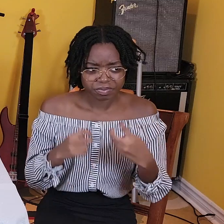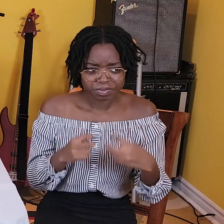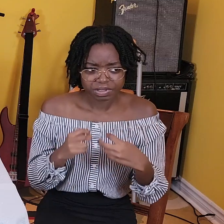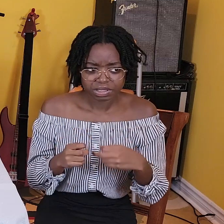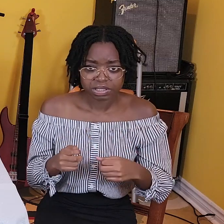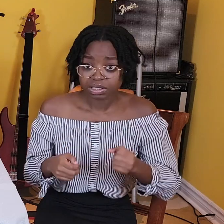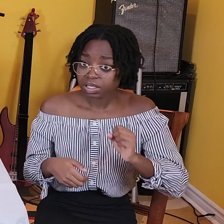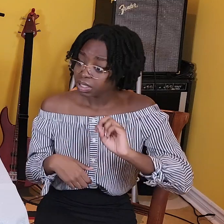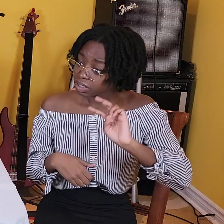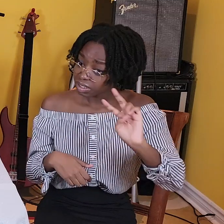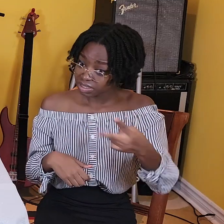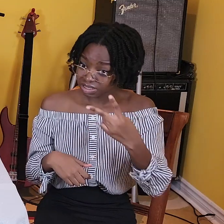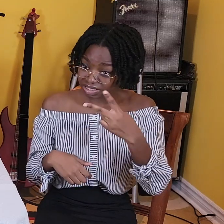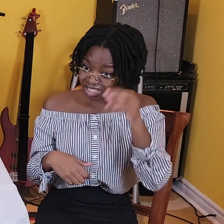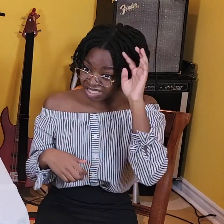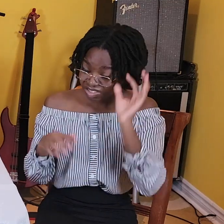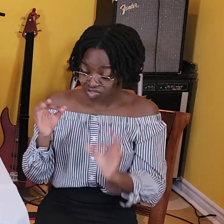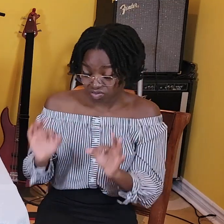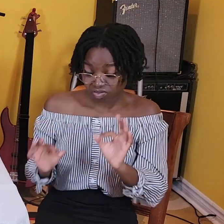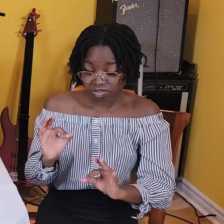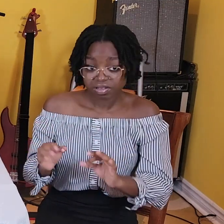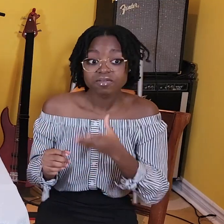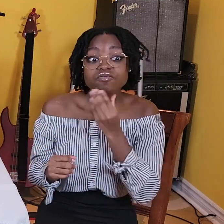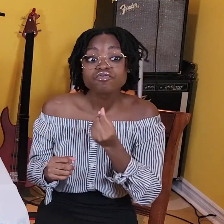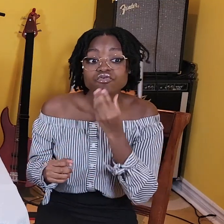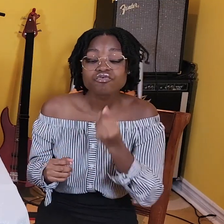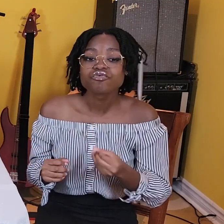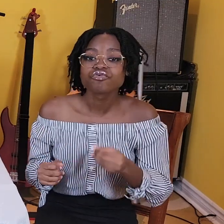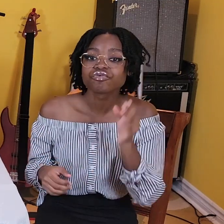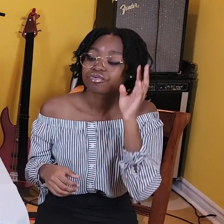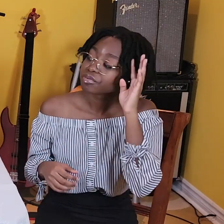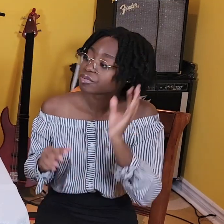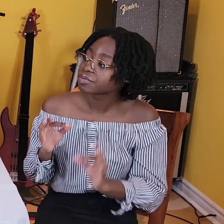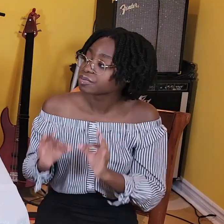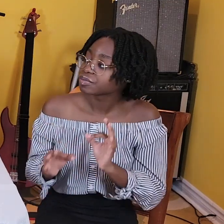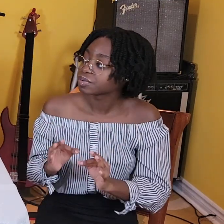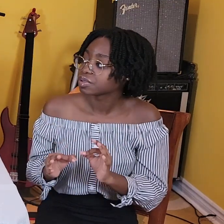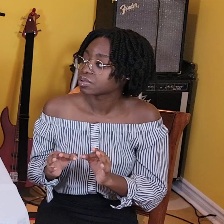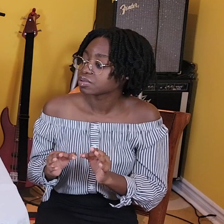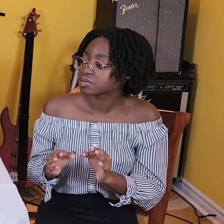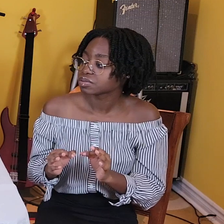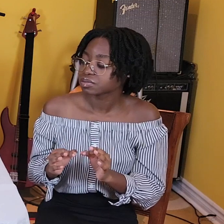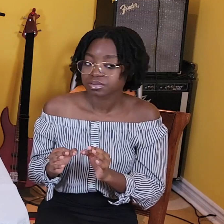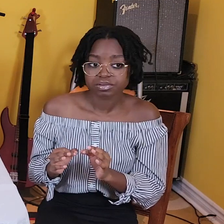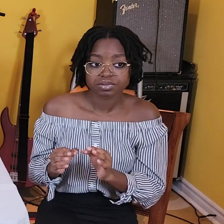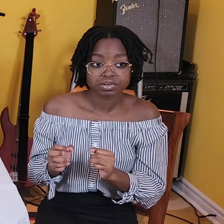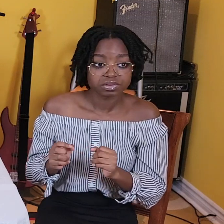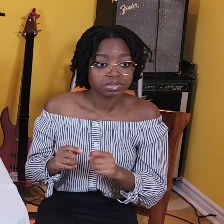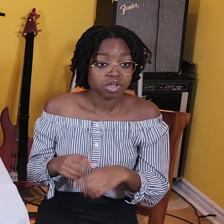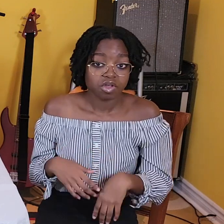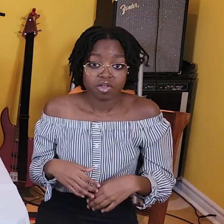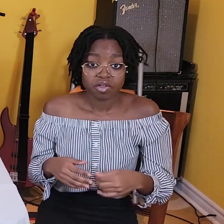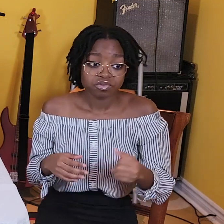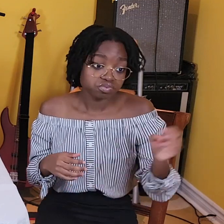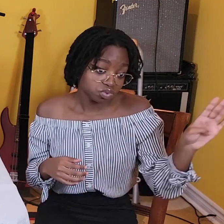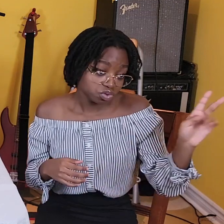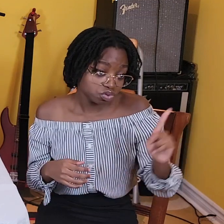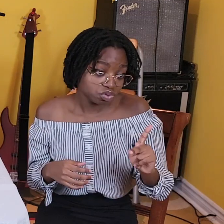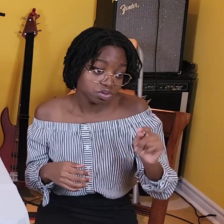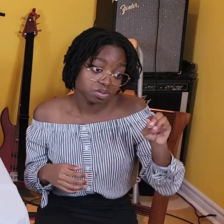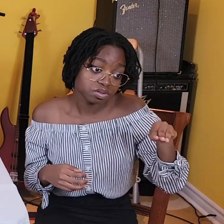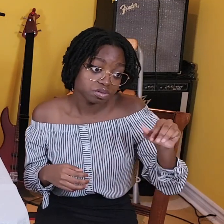The second trial was the Jewish trial. And again, we want to look at it, but I wanted to flip back to Matthew. So we can flip back to